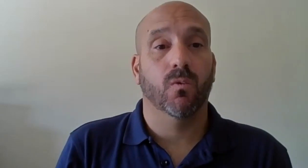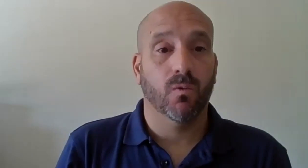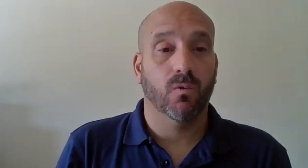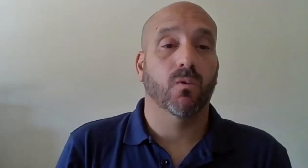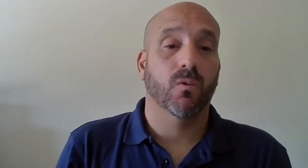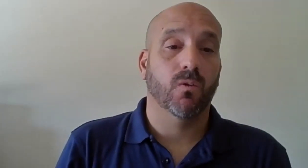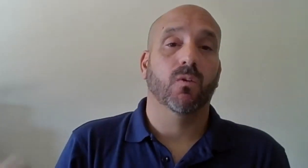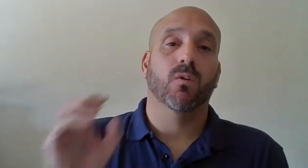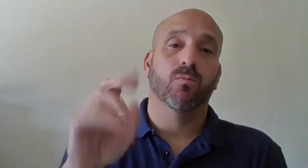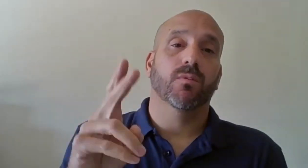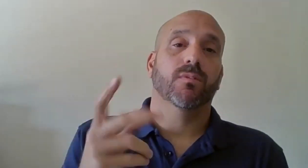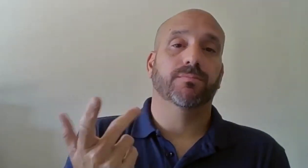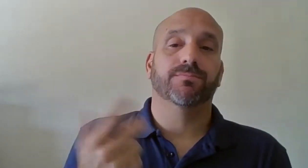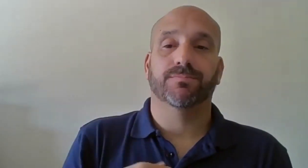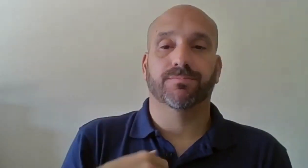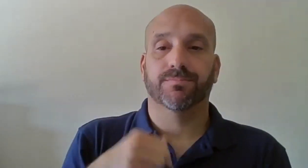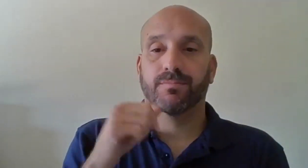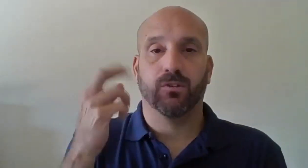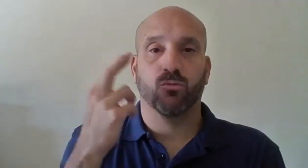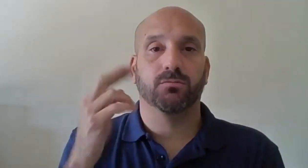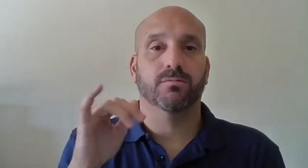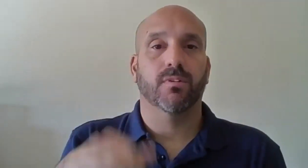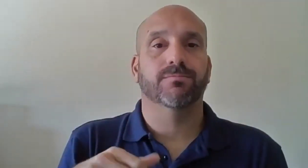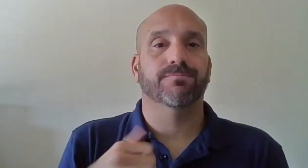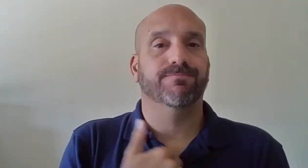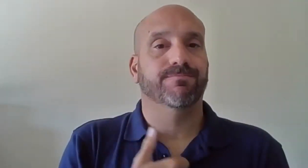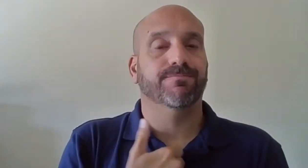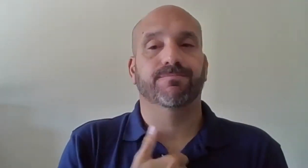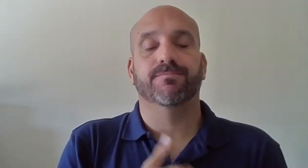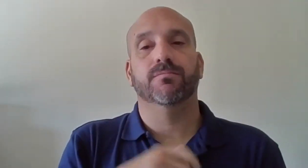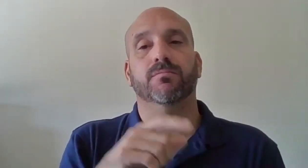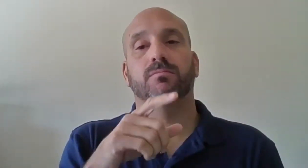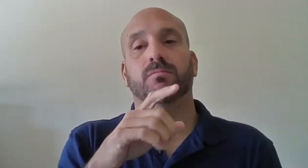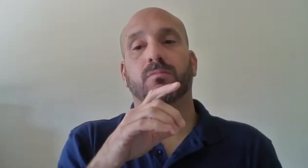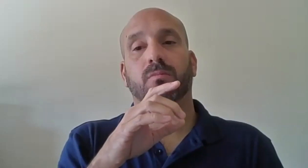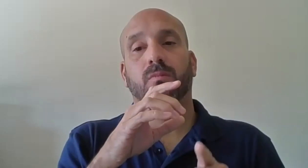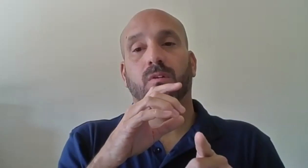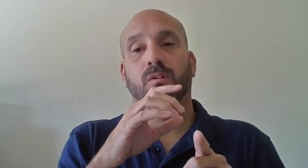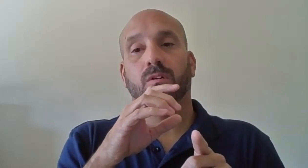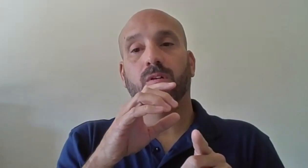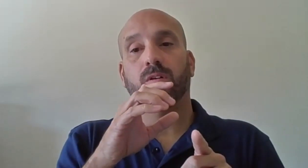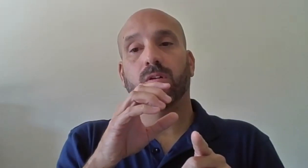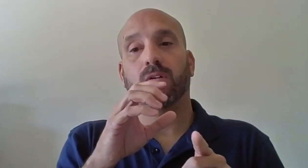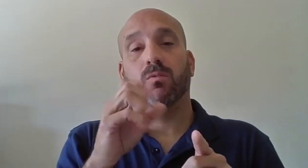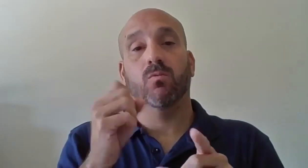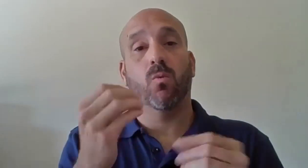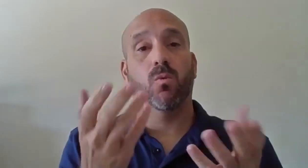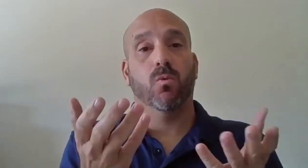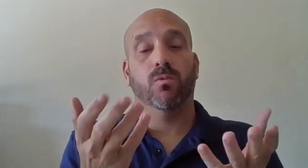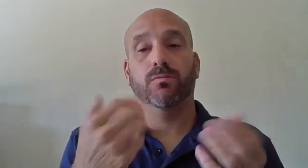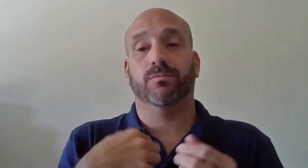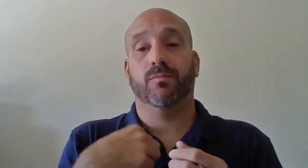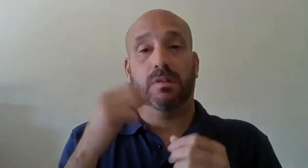Jesse says, I asked you about that a few days ago and I never received a reply. I didn't realize that, Jesse. I apologize. So